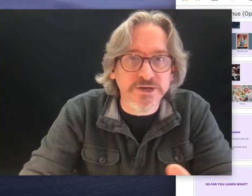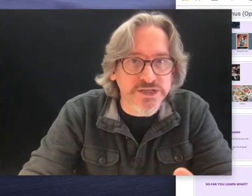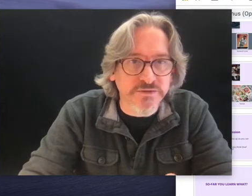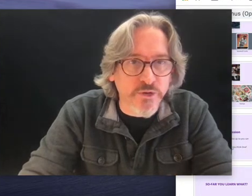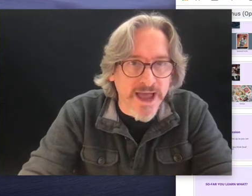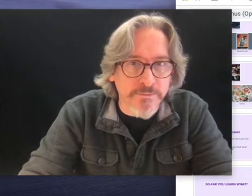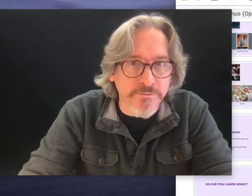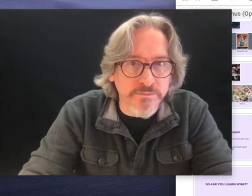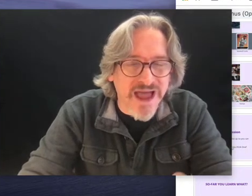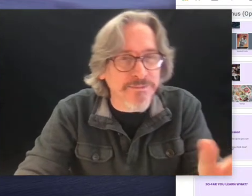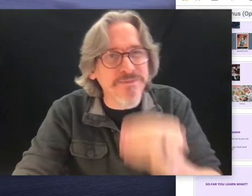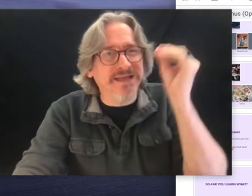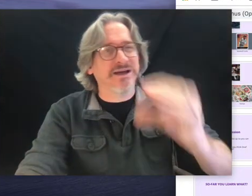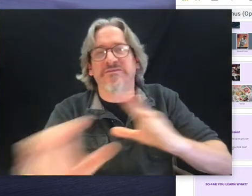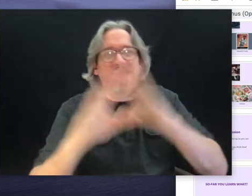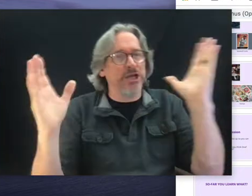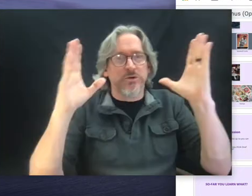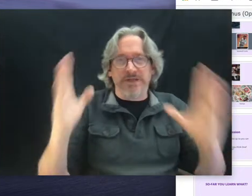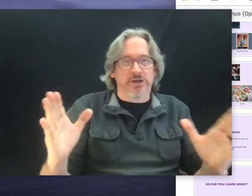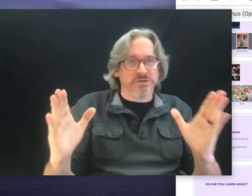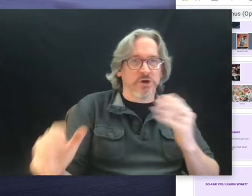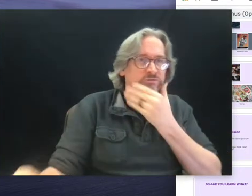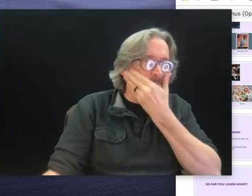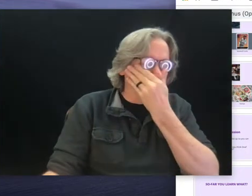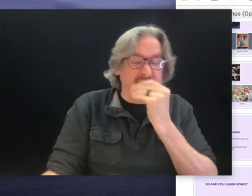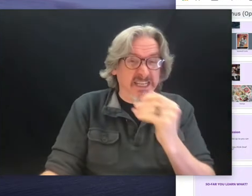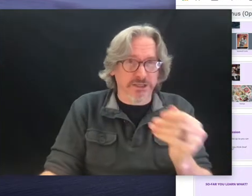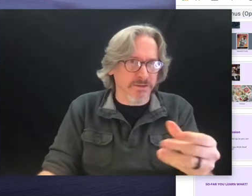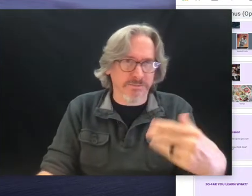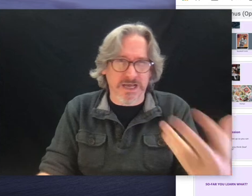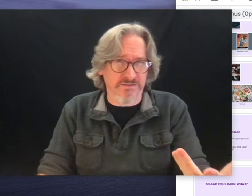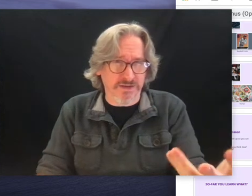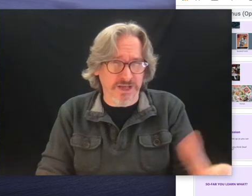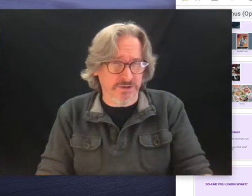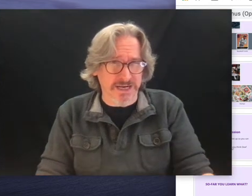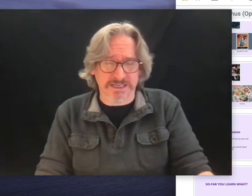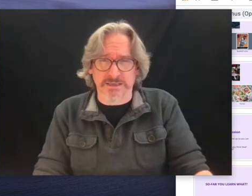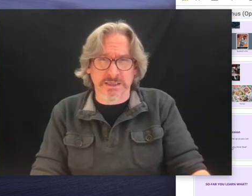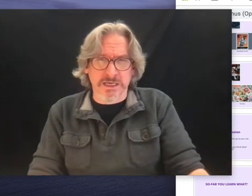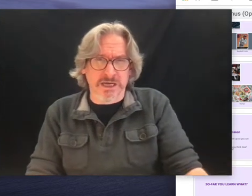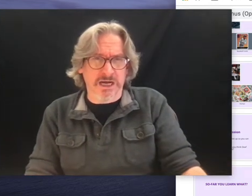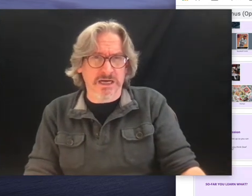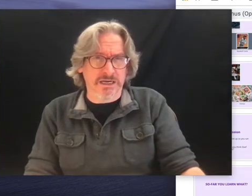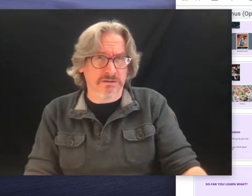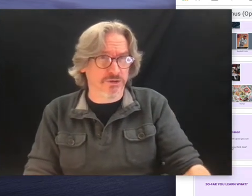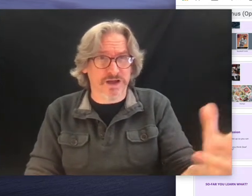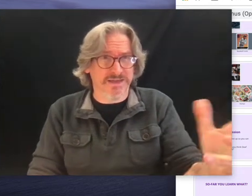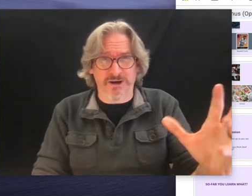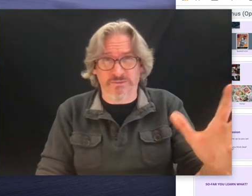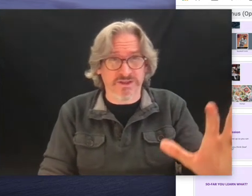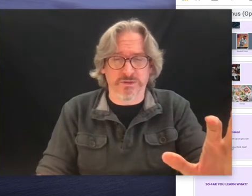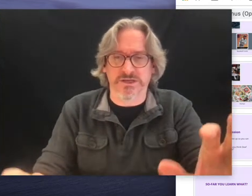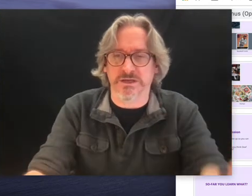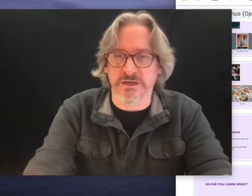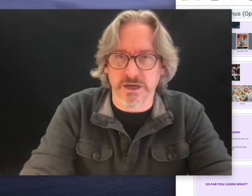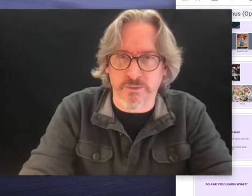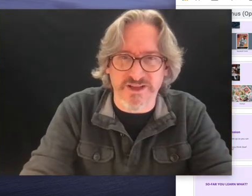So here's the vocab. I'm going to make a video that goes over just each of them, kind of like the other guy did. We'll try that.